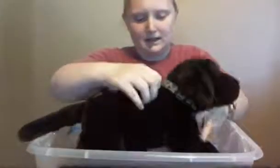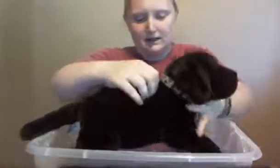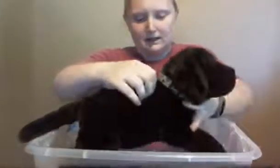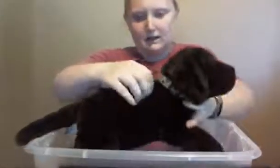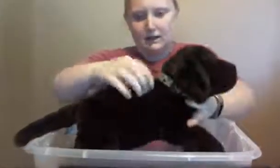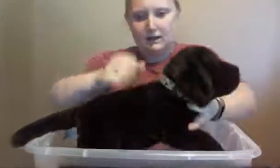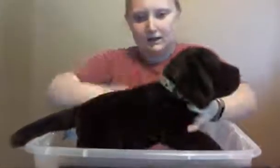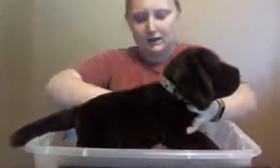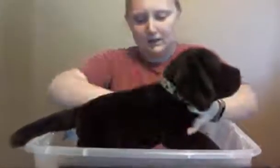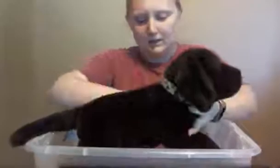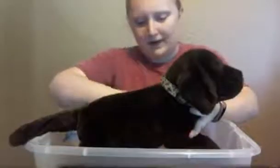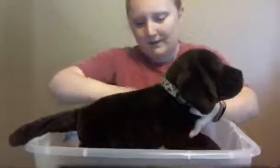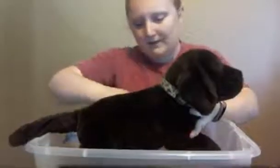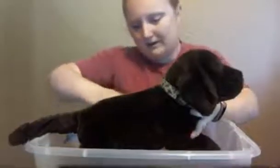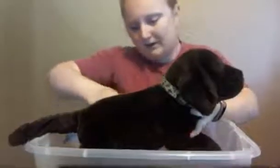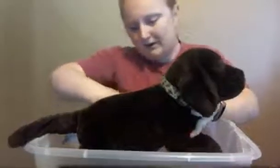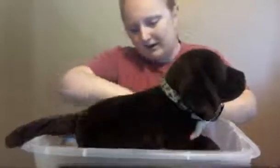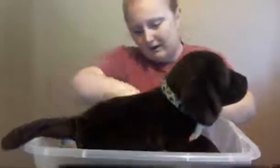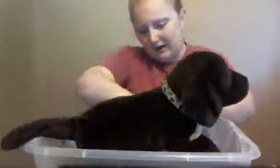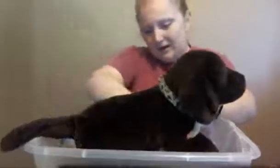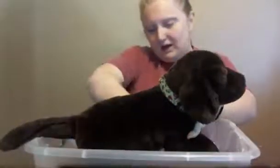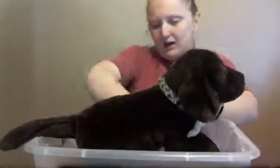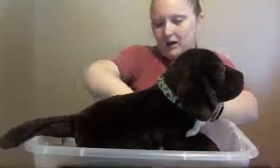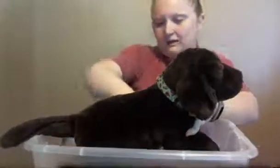Stand our stuffed animal up and rinse his tummy off.